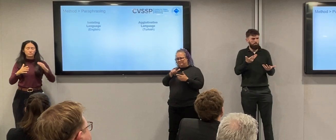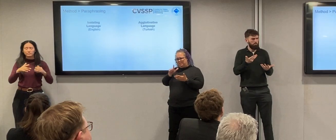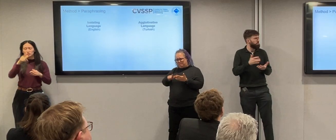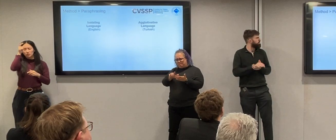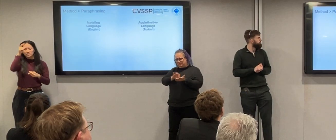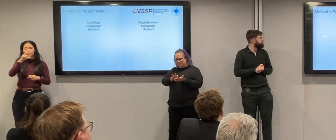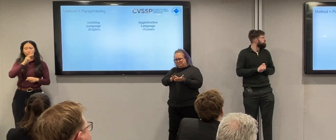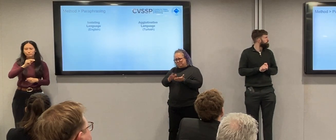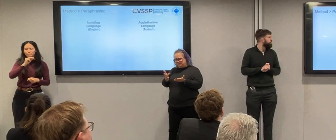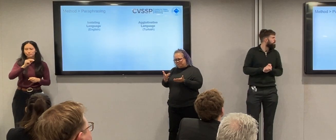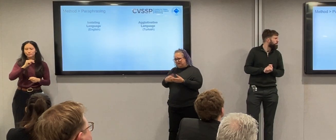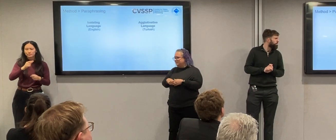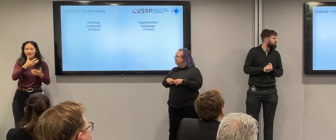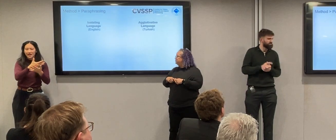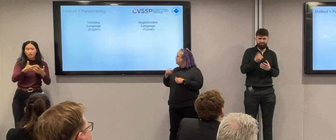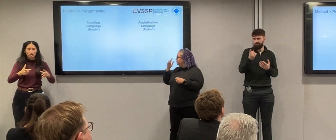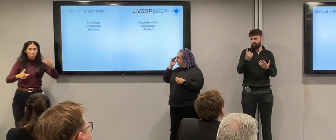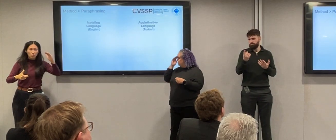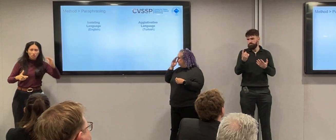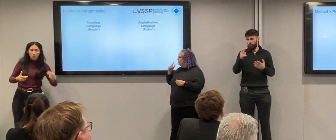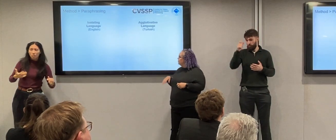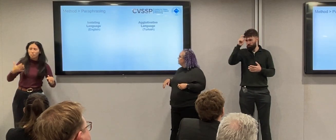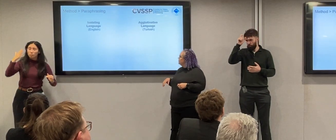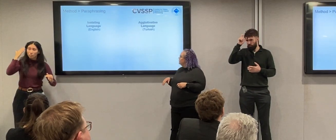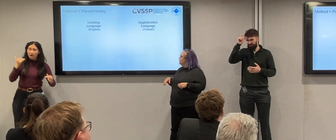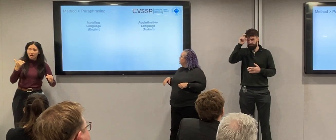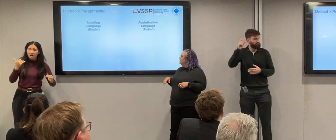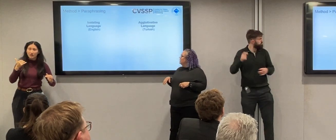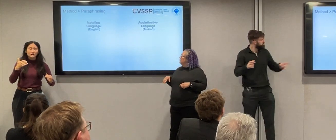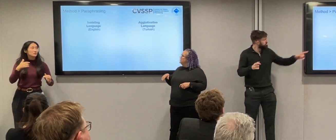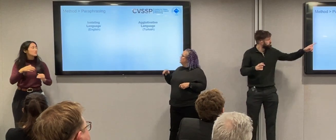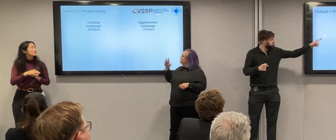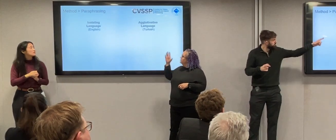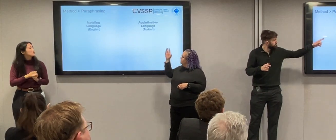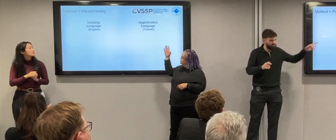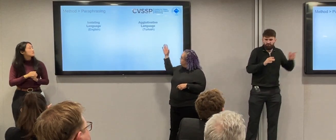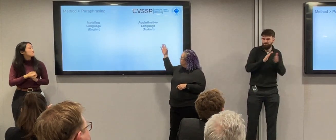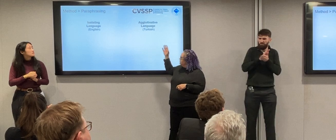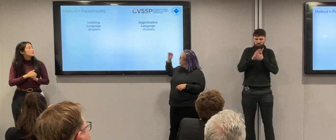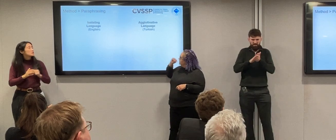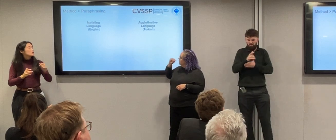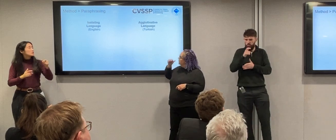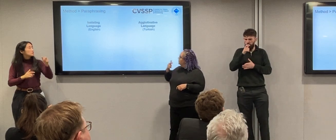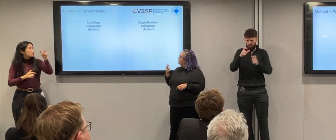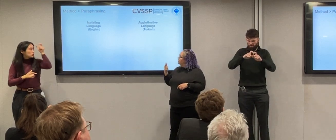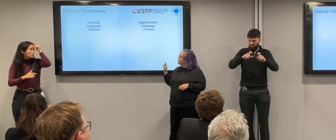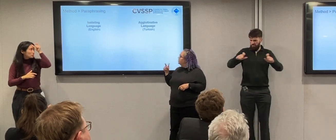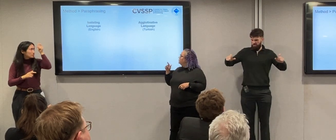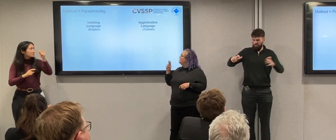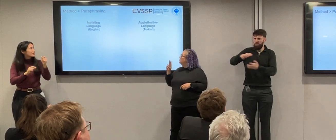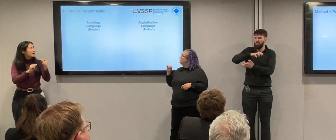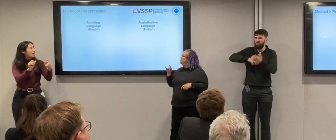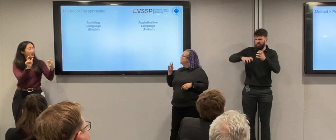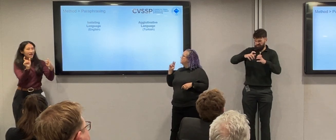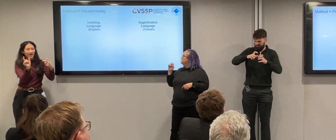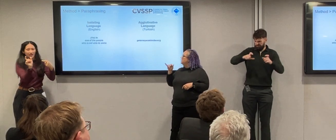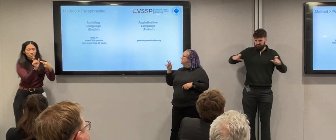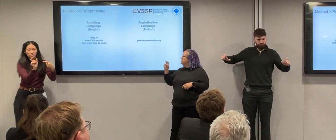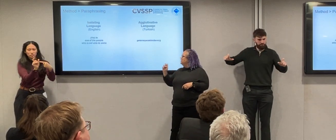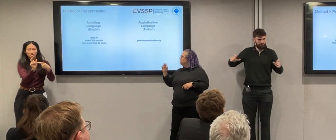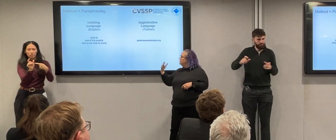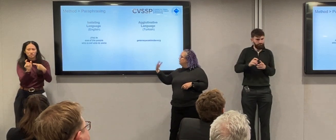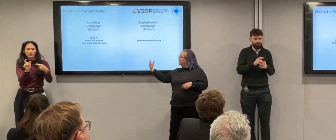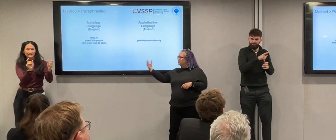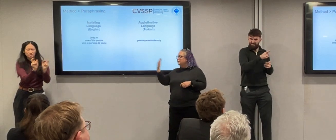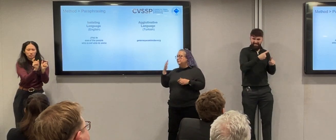We distinguish Turkish as an agglutinative language and English as an isolating language, meaning for